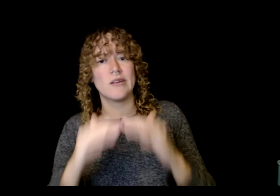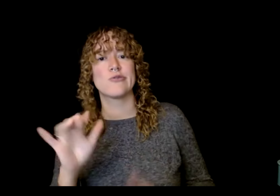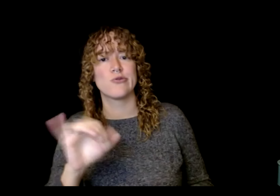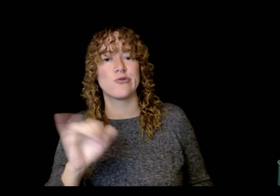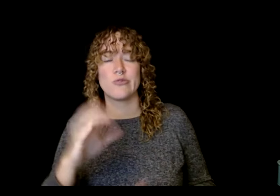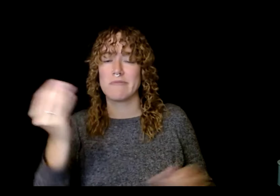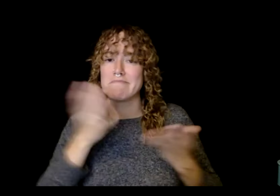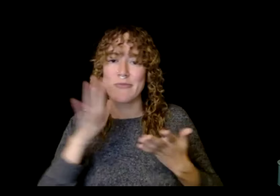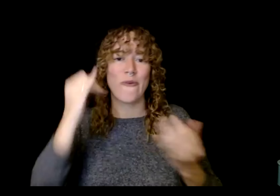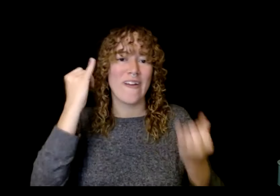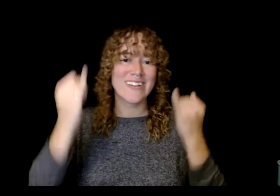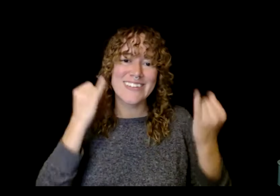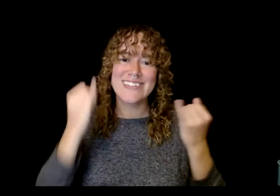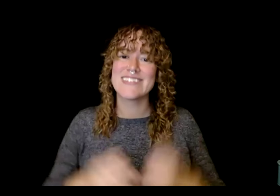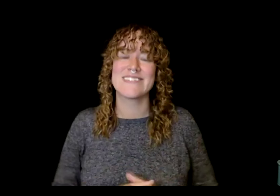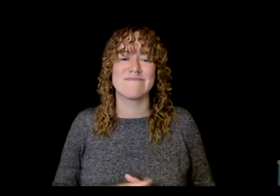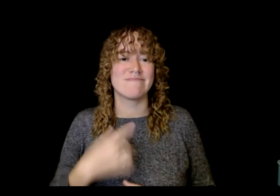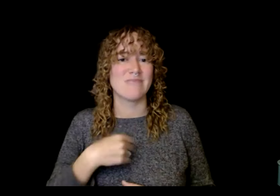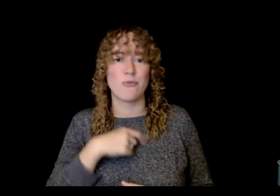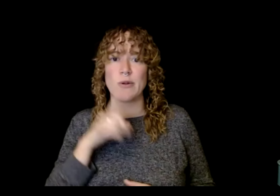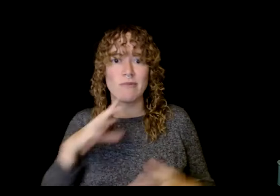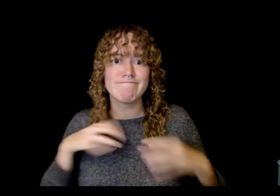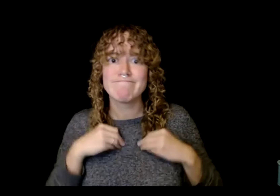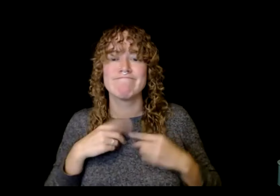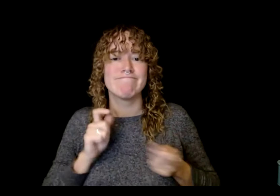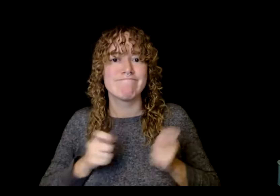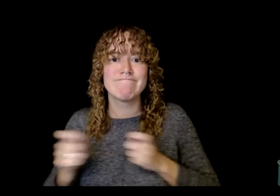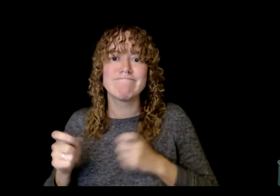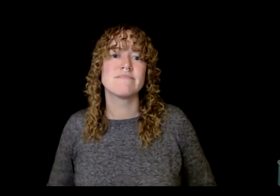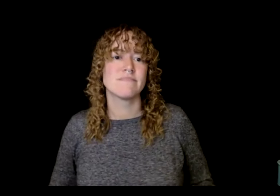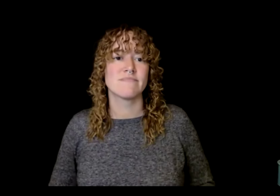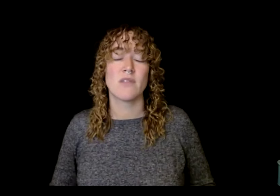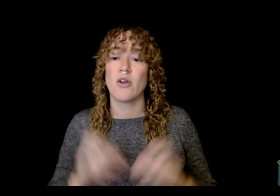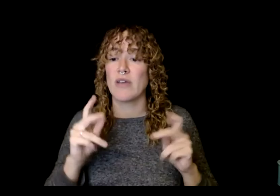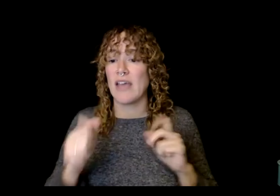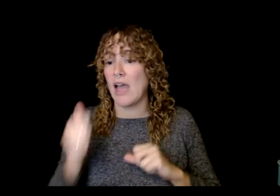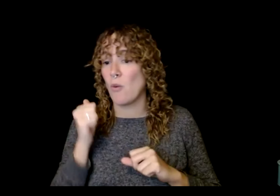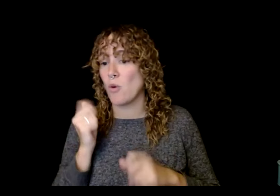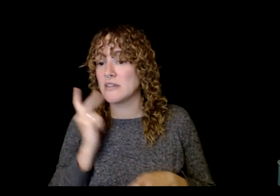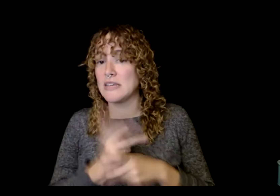your ideas, and we will get on it. But otherwise, I won't keep you longer than we